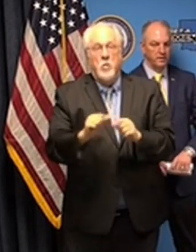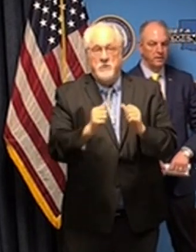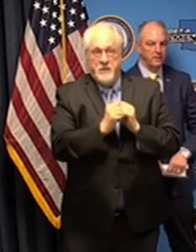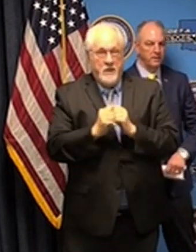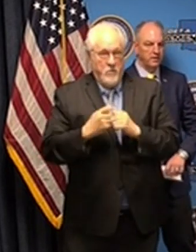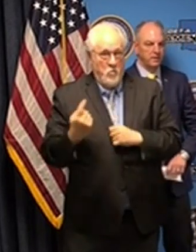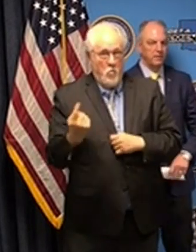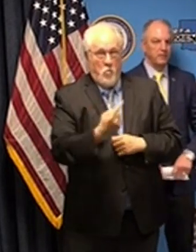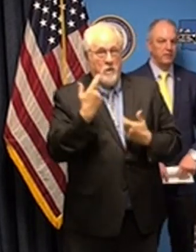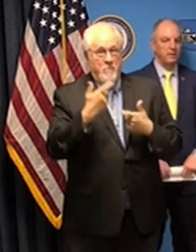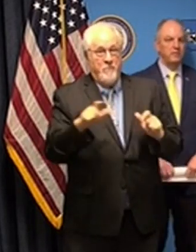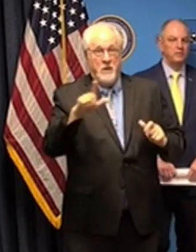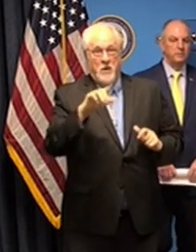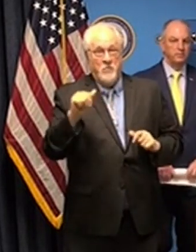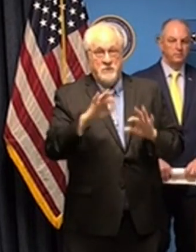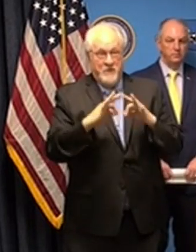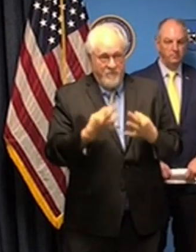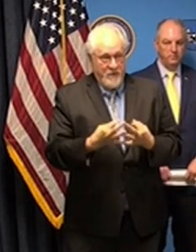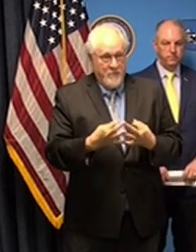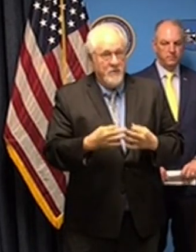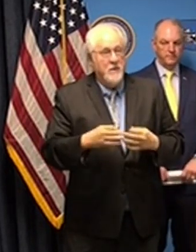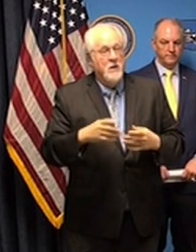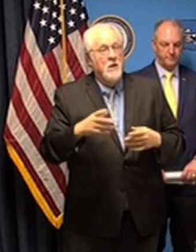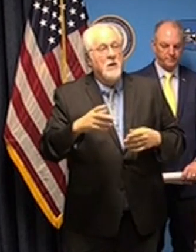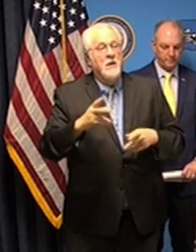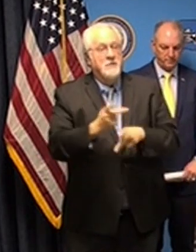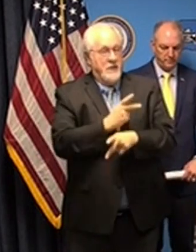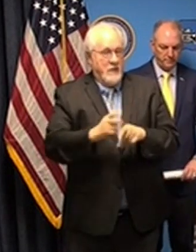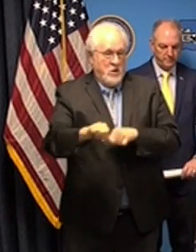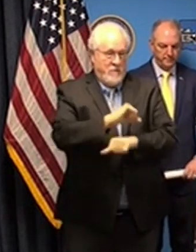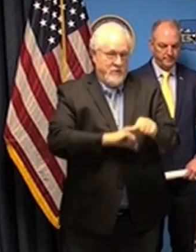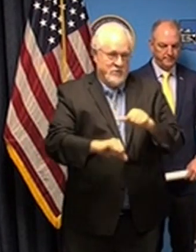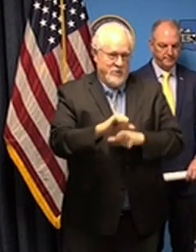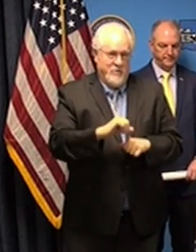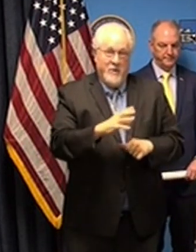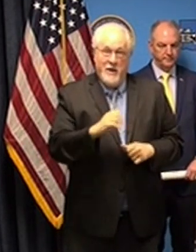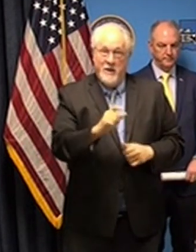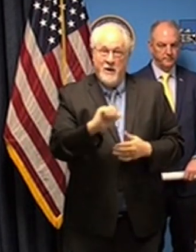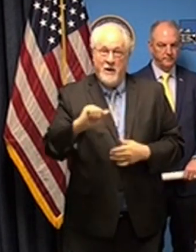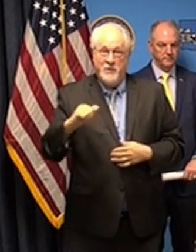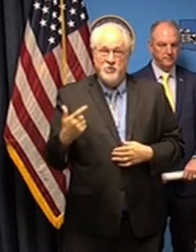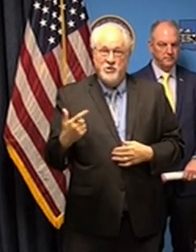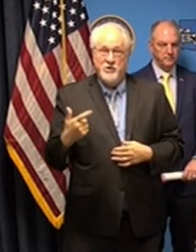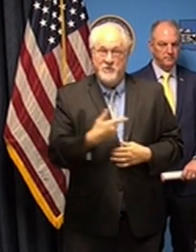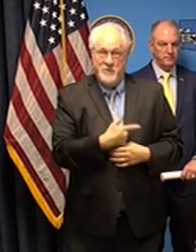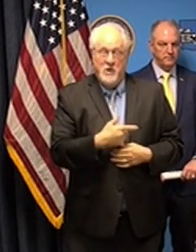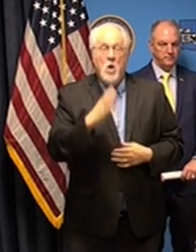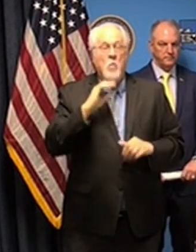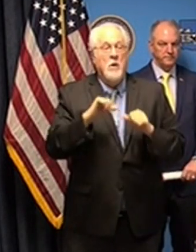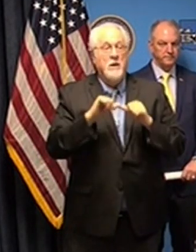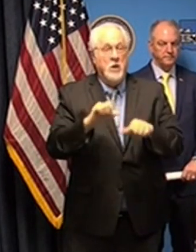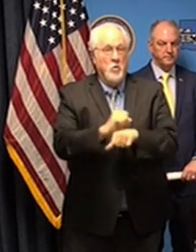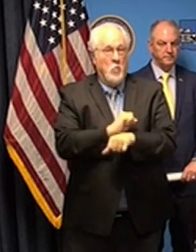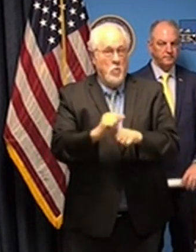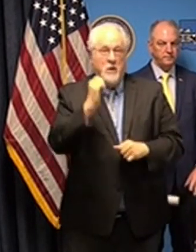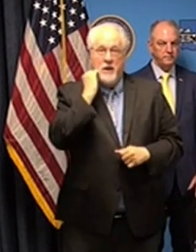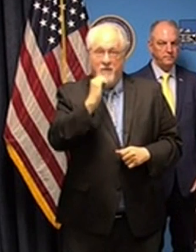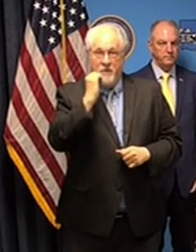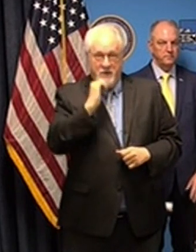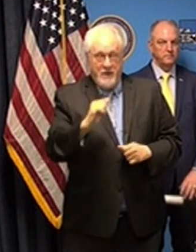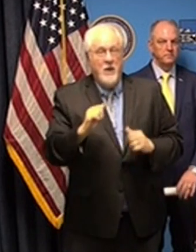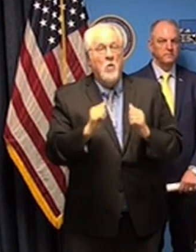together as one big Louisiana family to take care of one another. And as your Attorney General, we will continue to work every